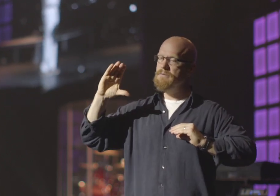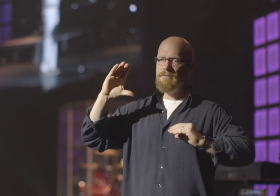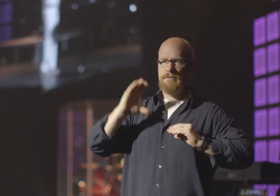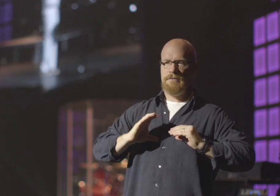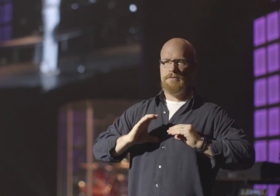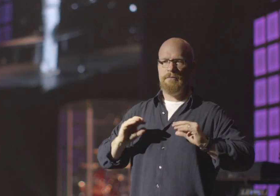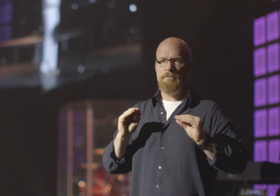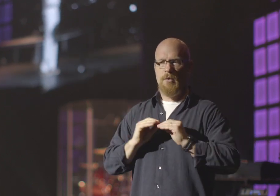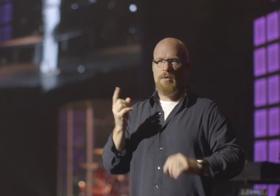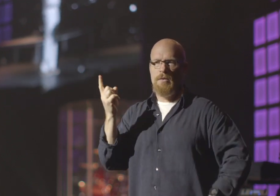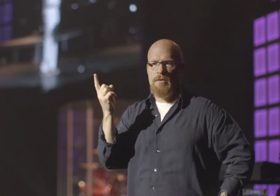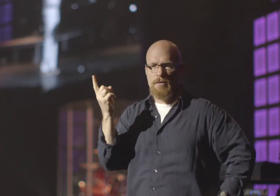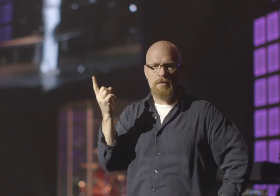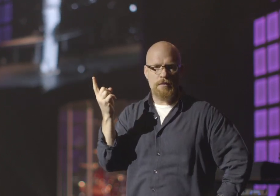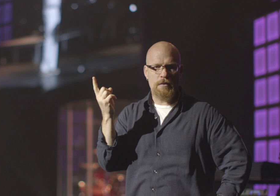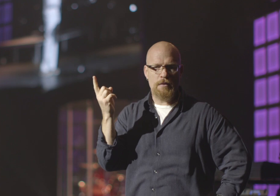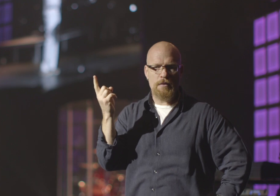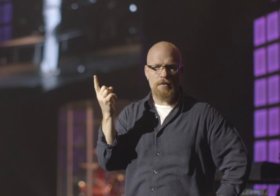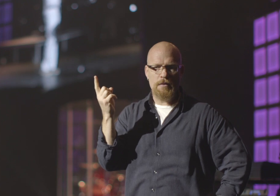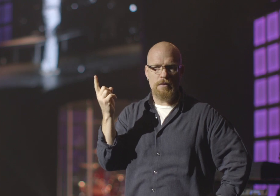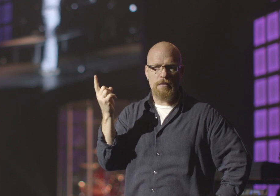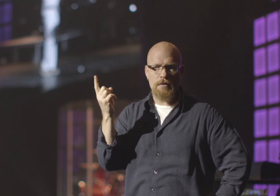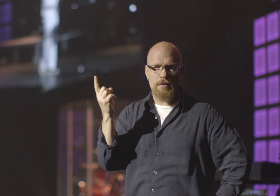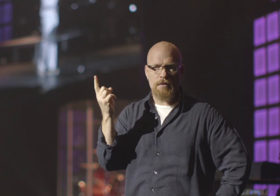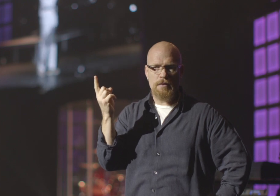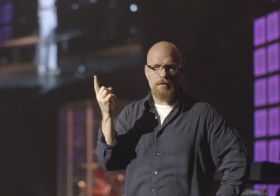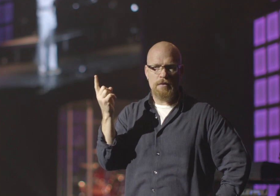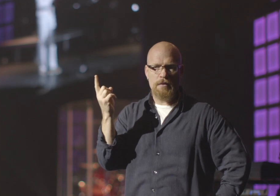sense? Okay, so we share